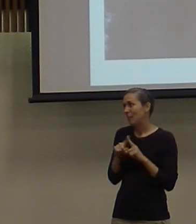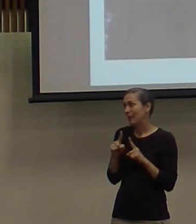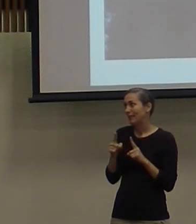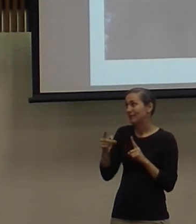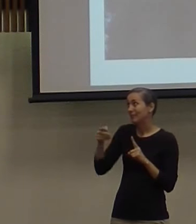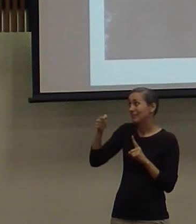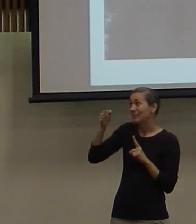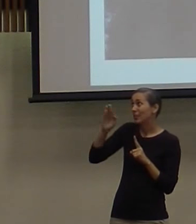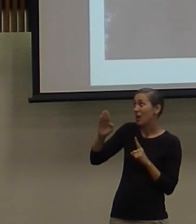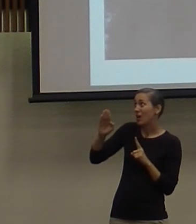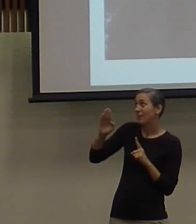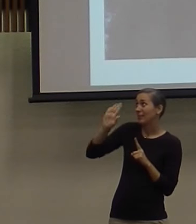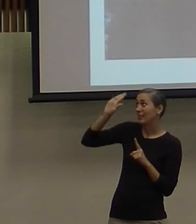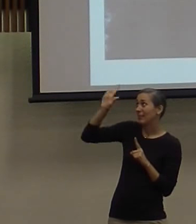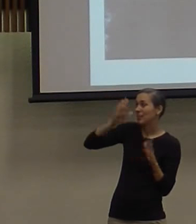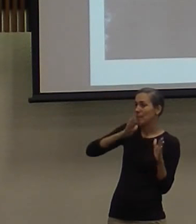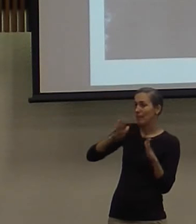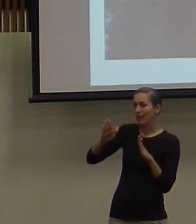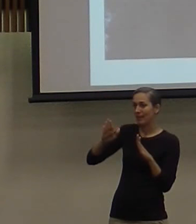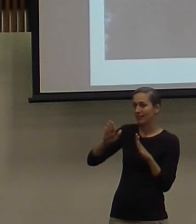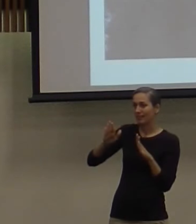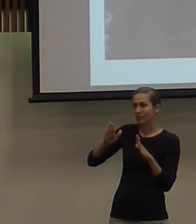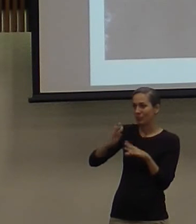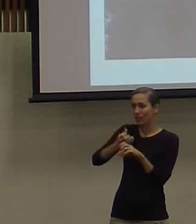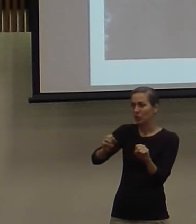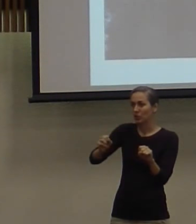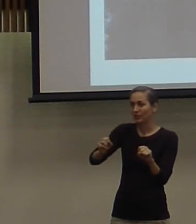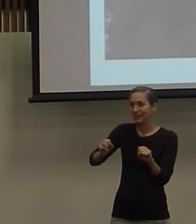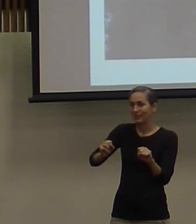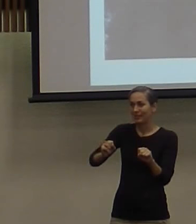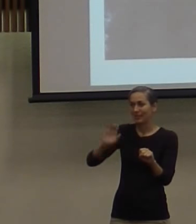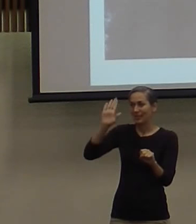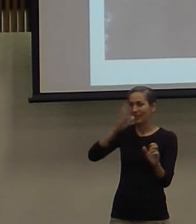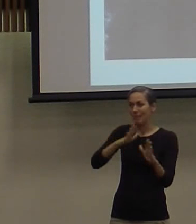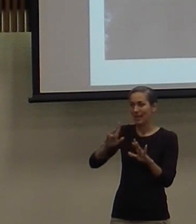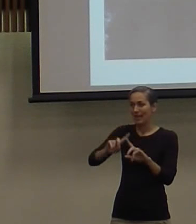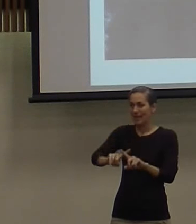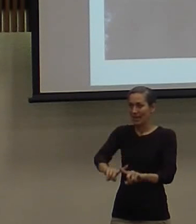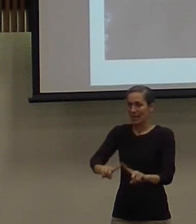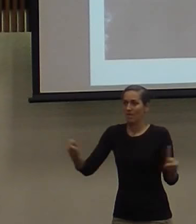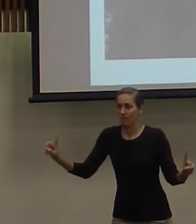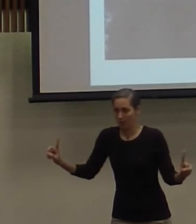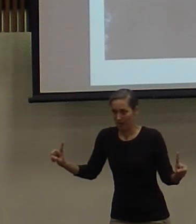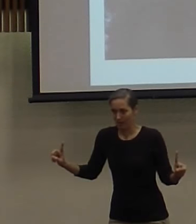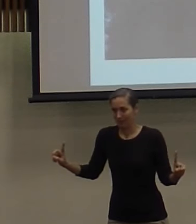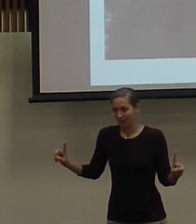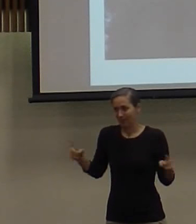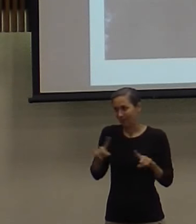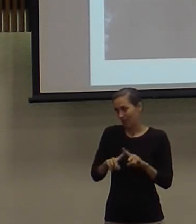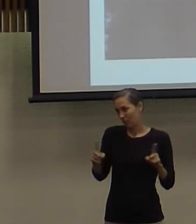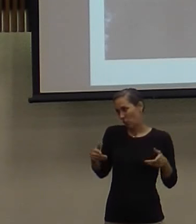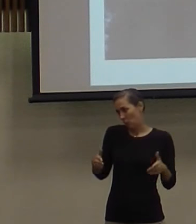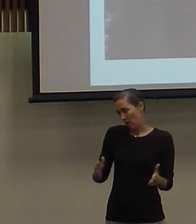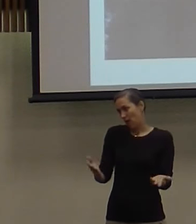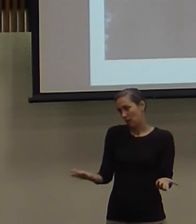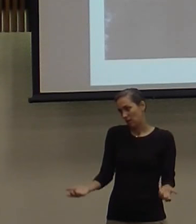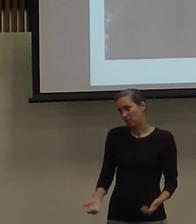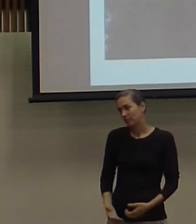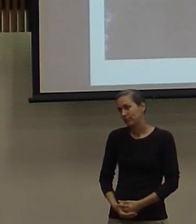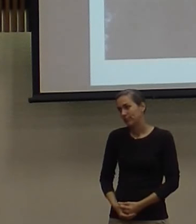different plan to rescue the church in different way, and